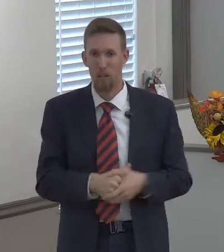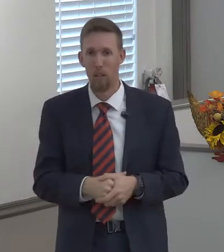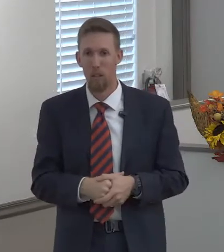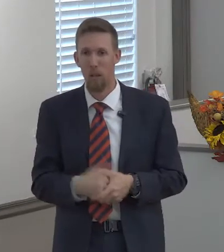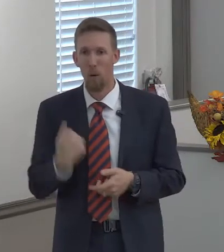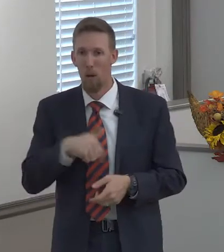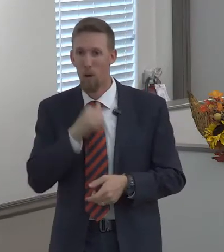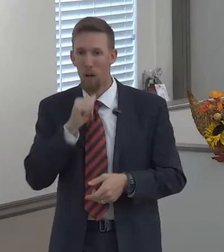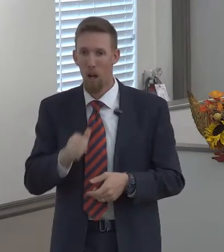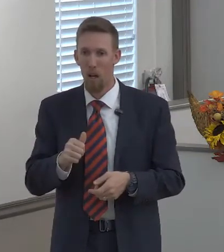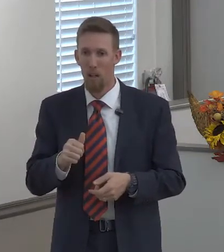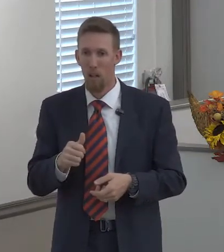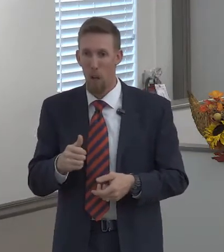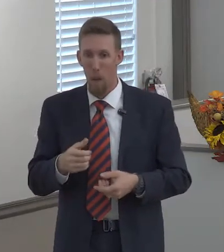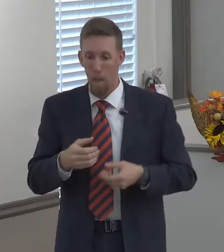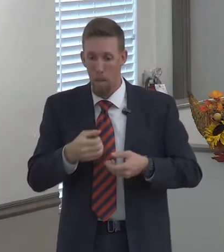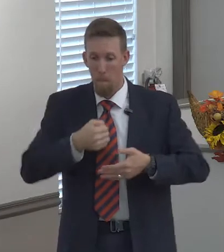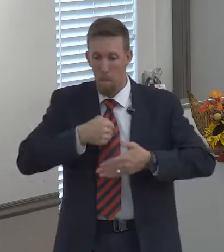morning?